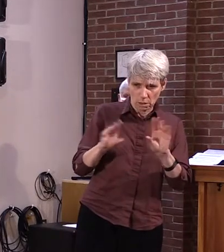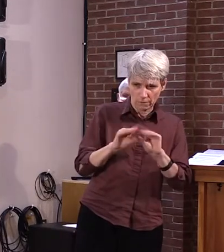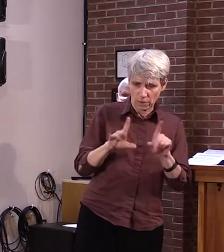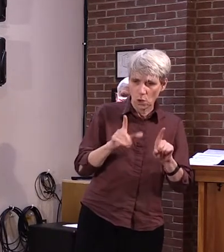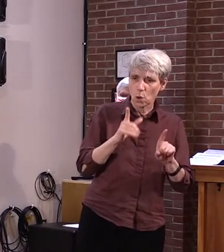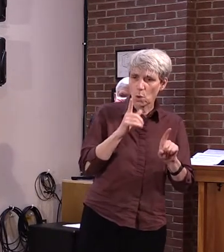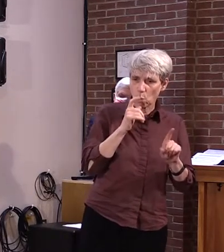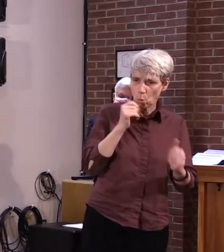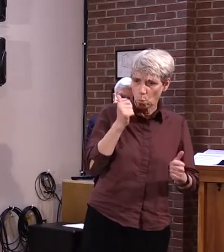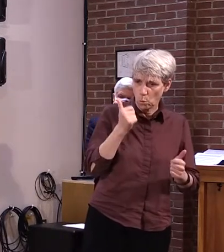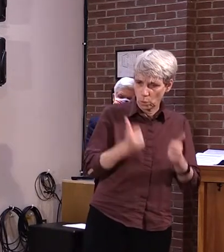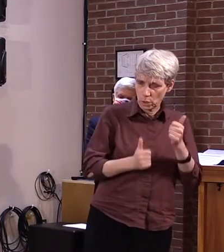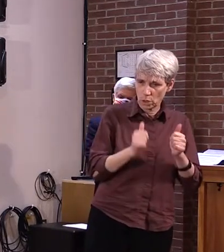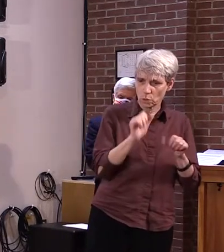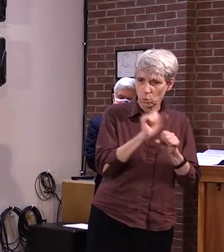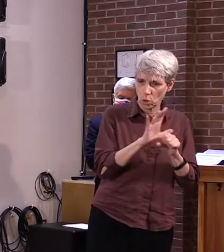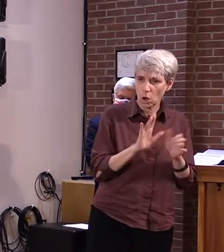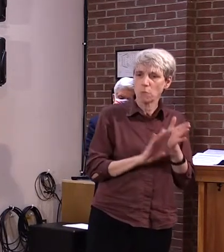some are exempt.